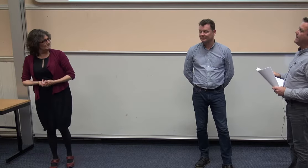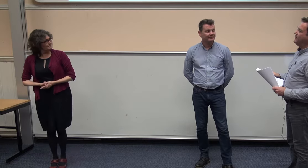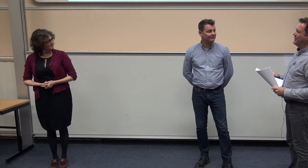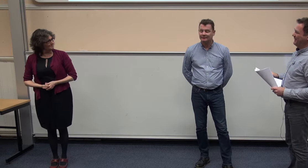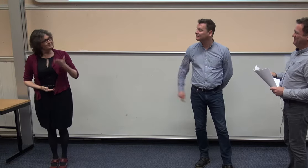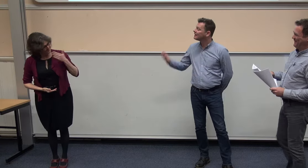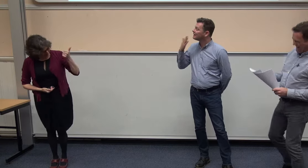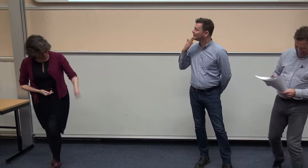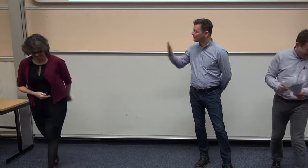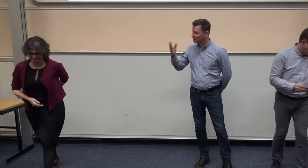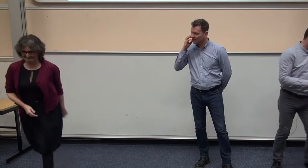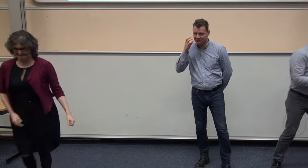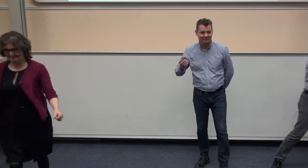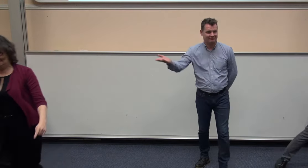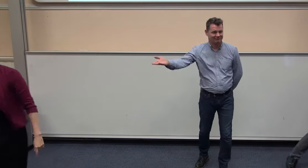Thank you, Marion.